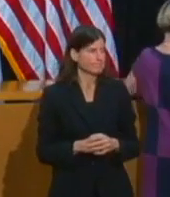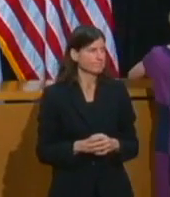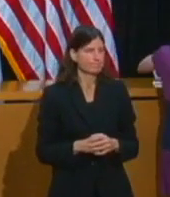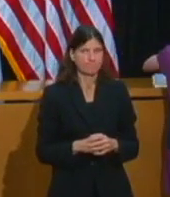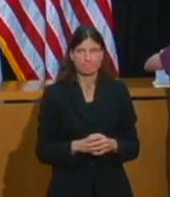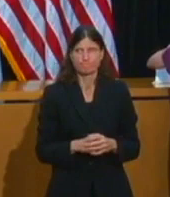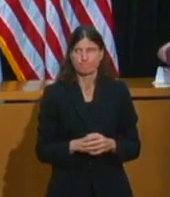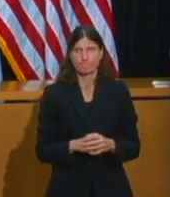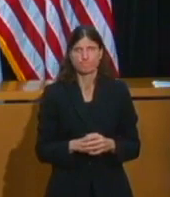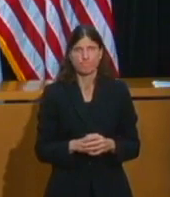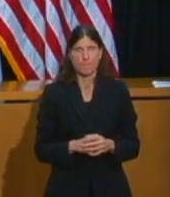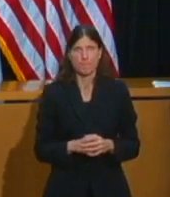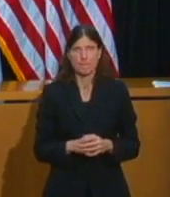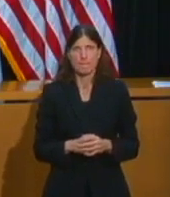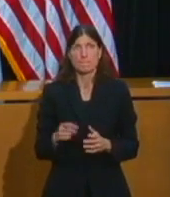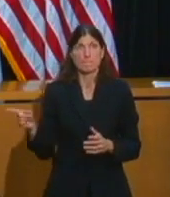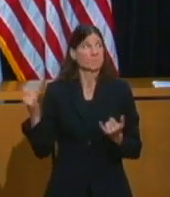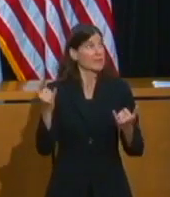Questions on any of this?